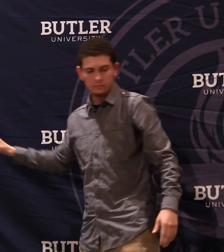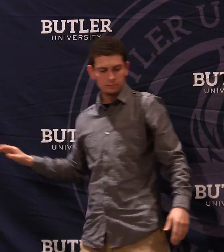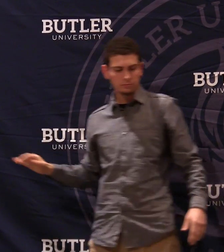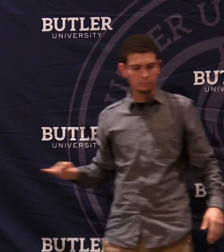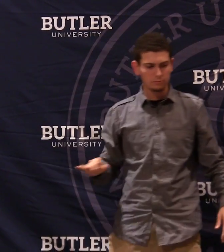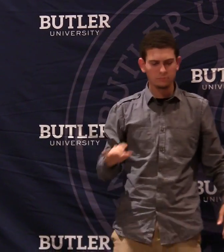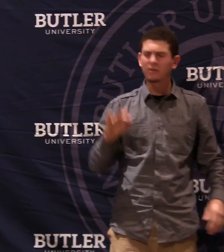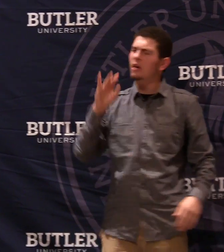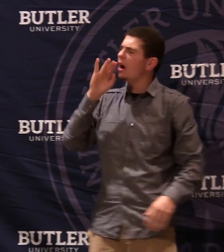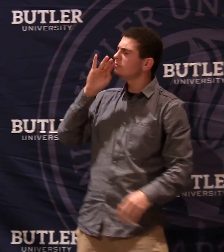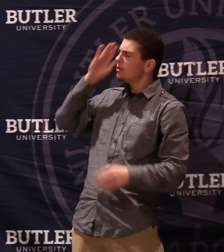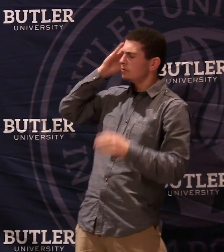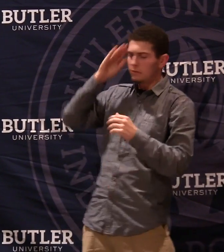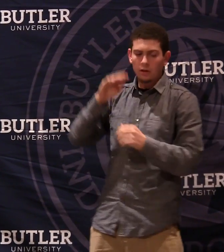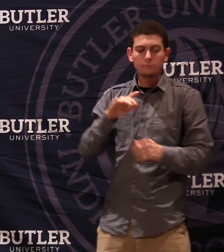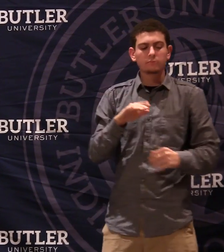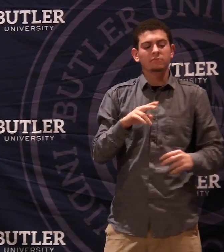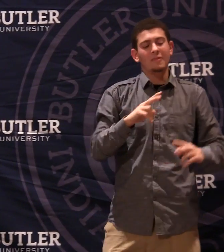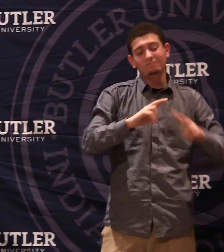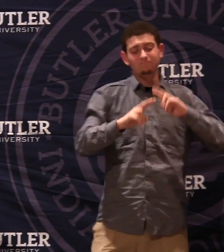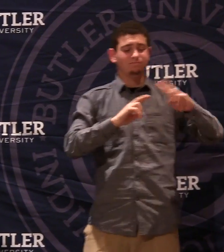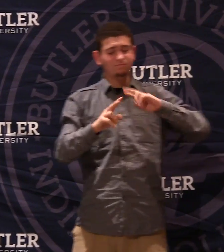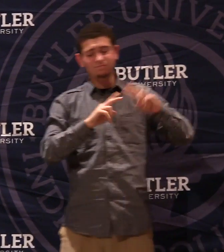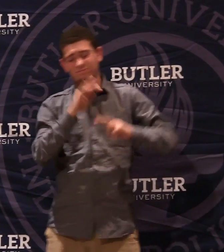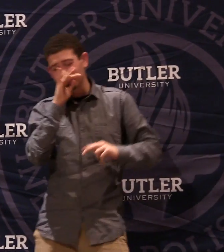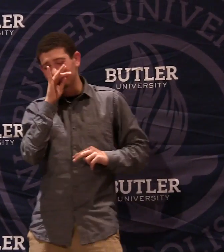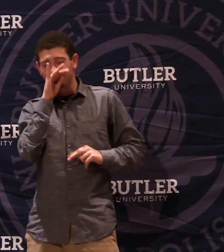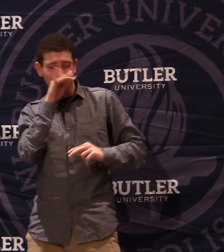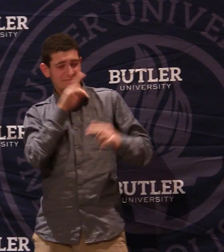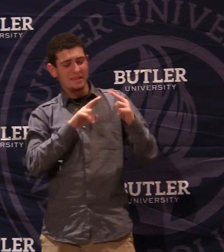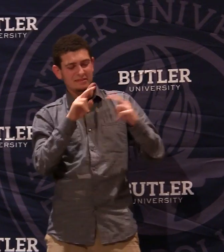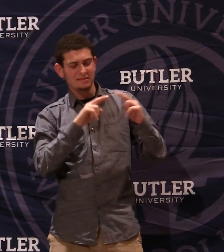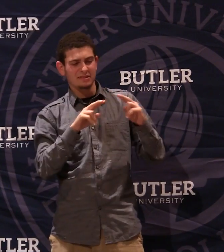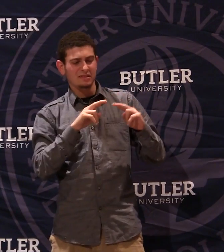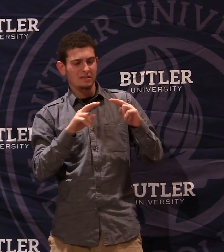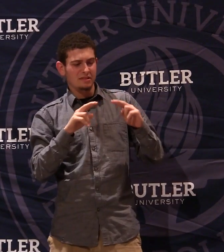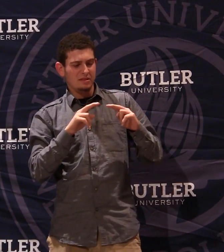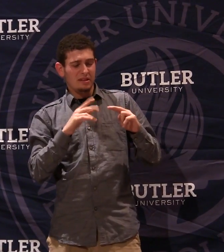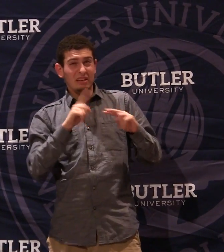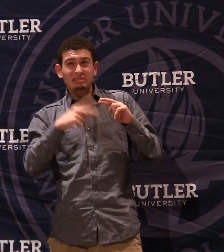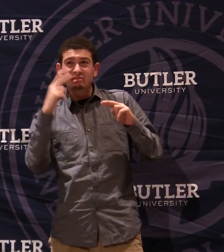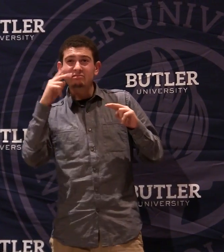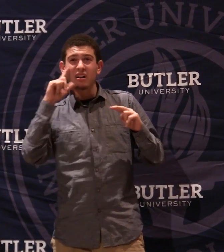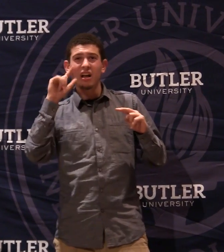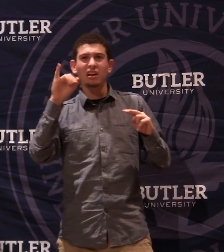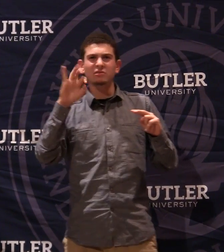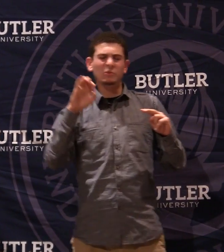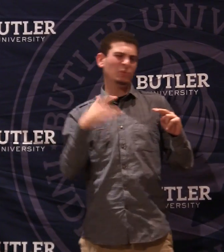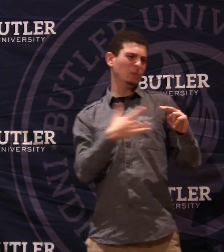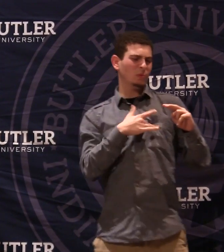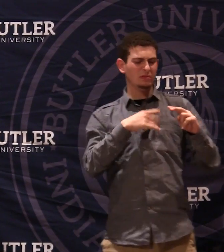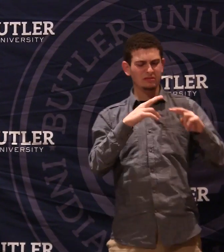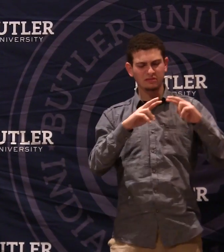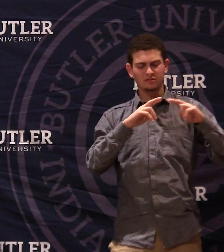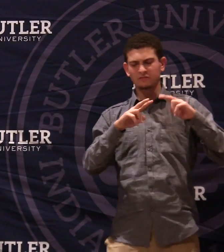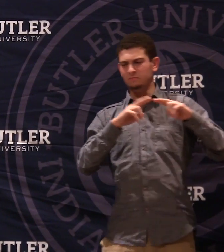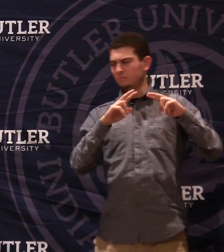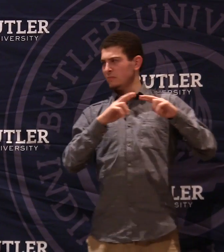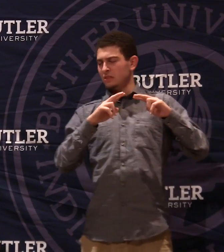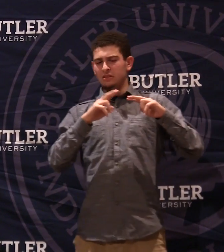cane, puts it aside, and the blind man tells him what kind of haircut he would like, but the barber just feels so